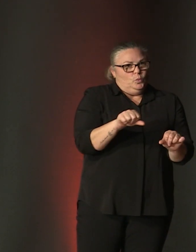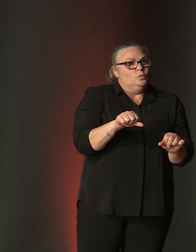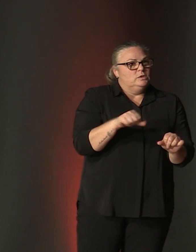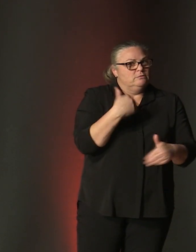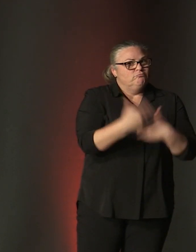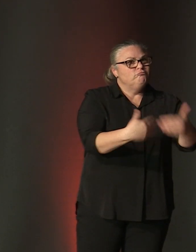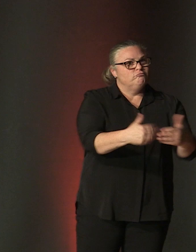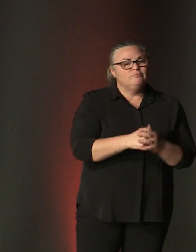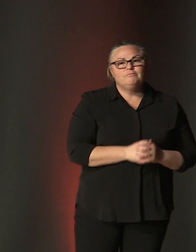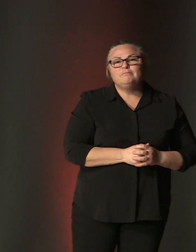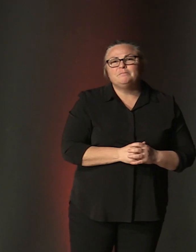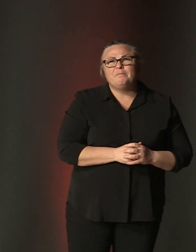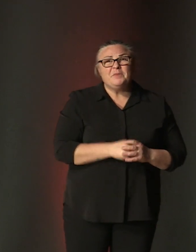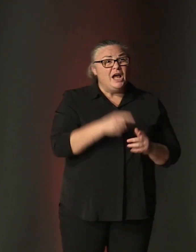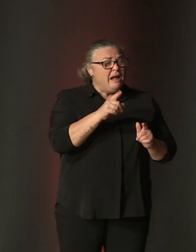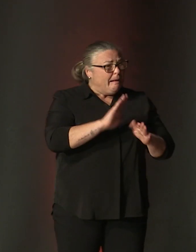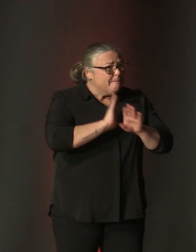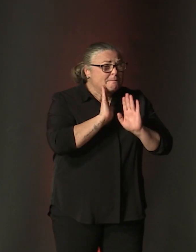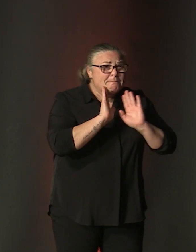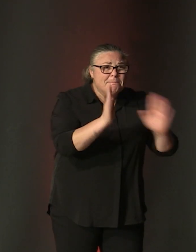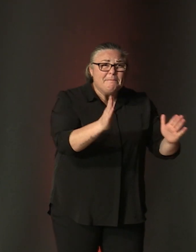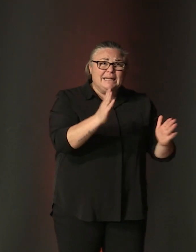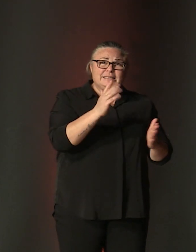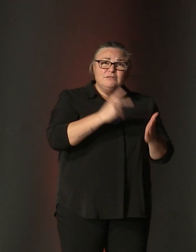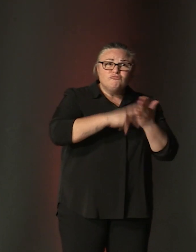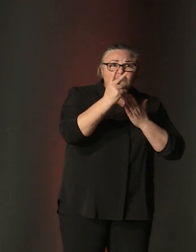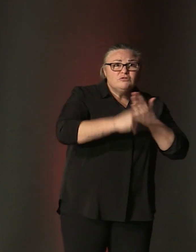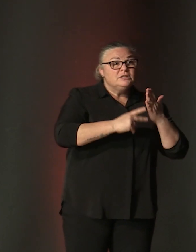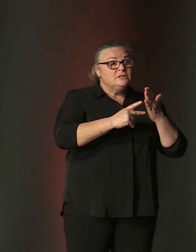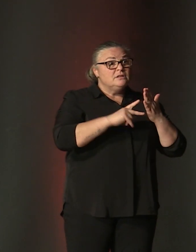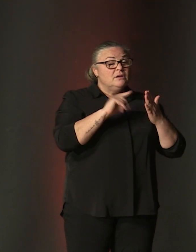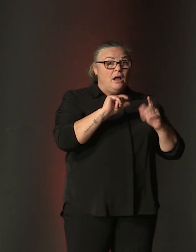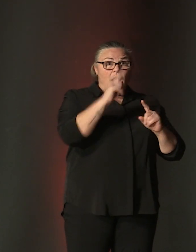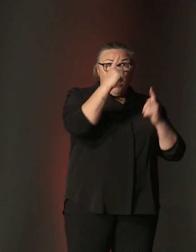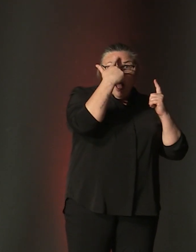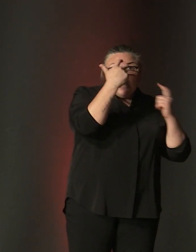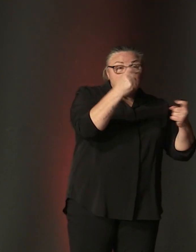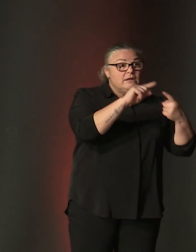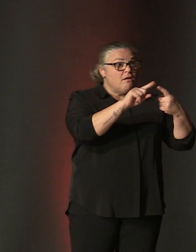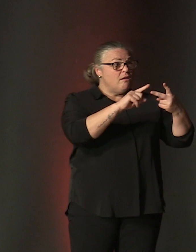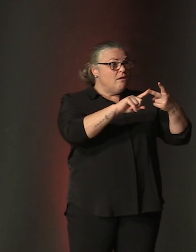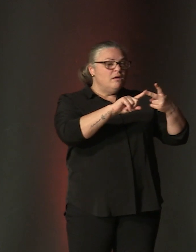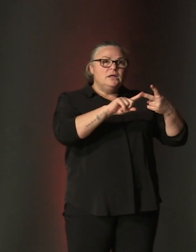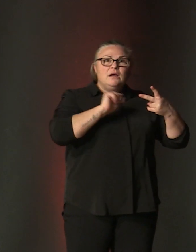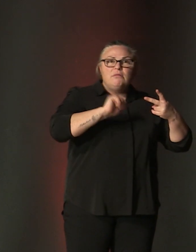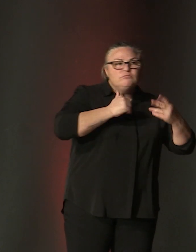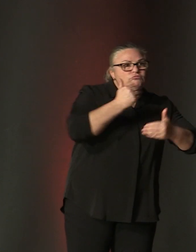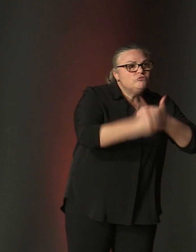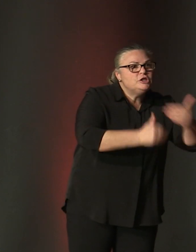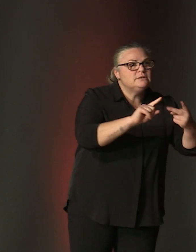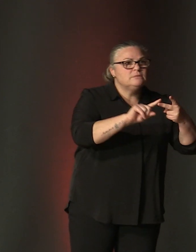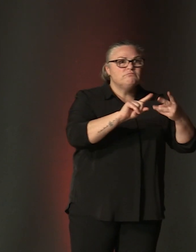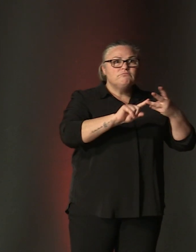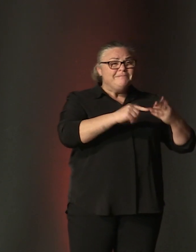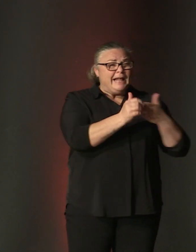initiatives led, piloted, and executed by young people for young people in